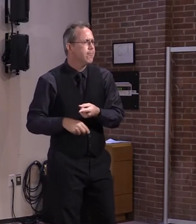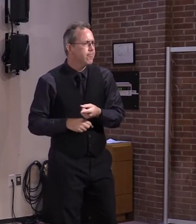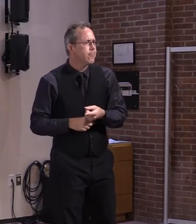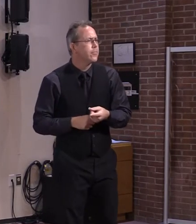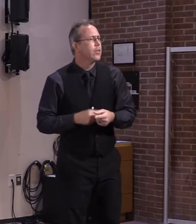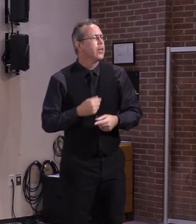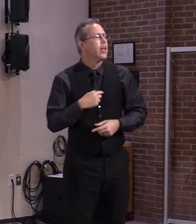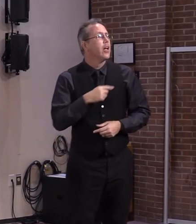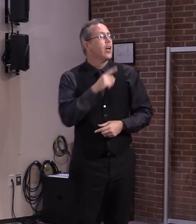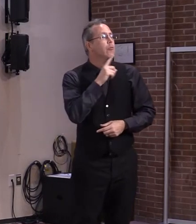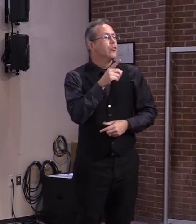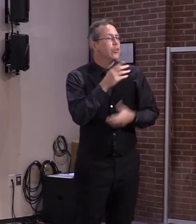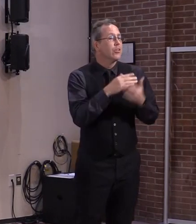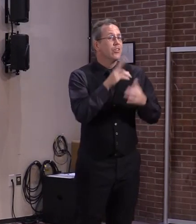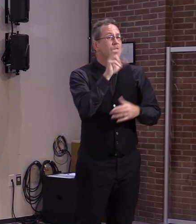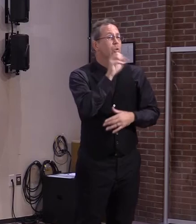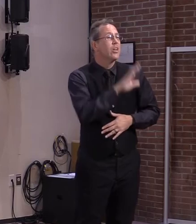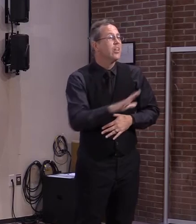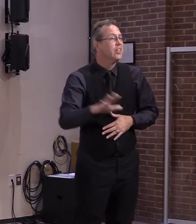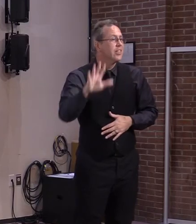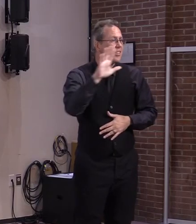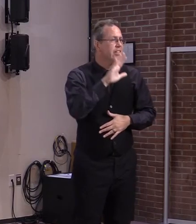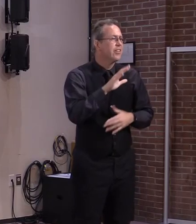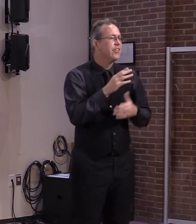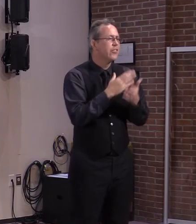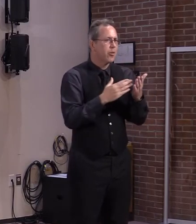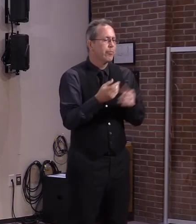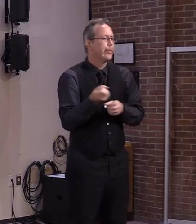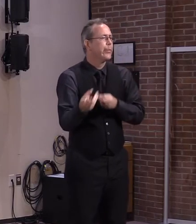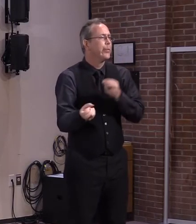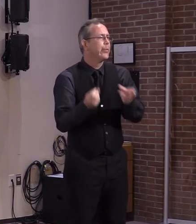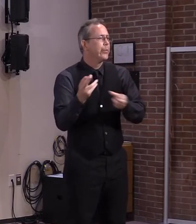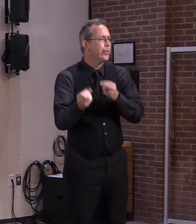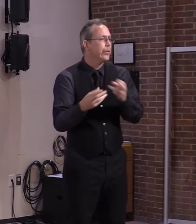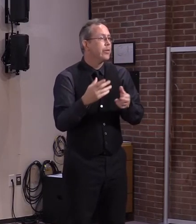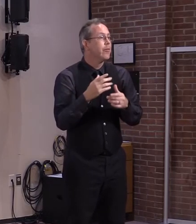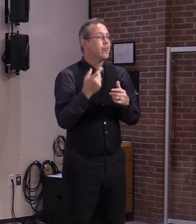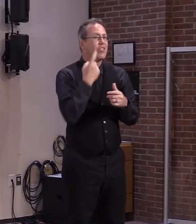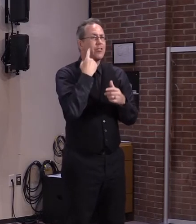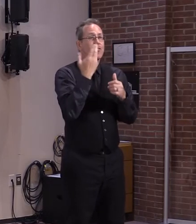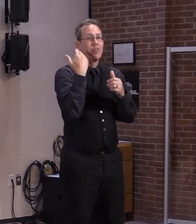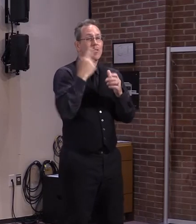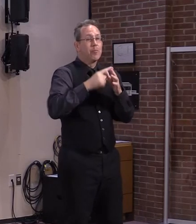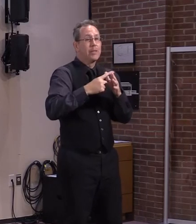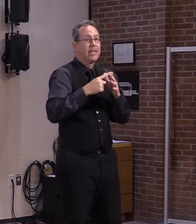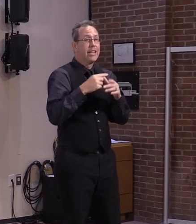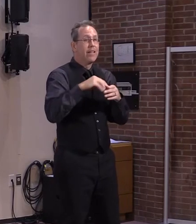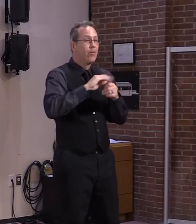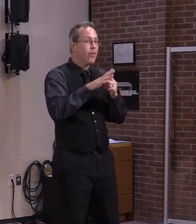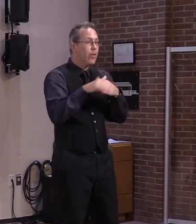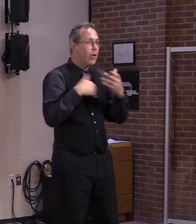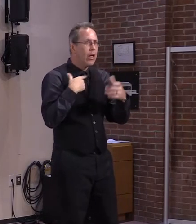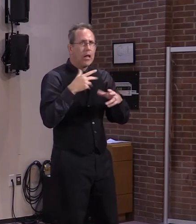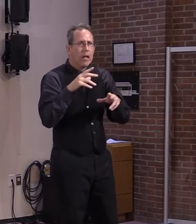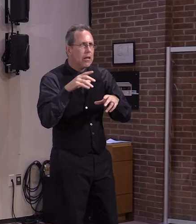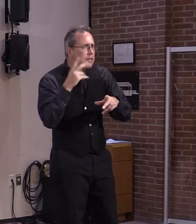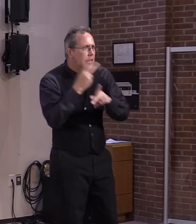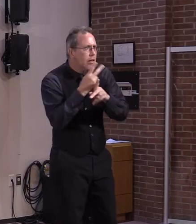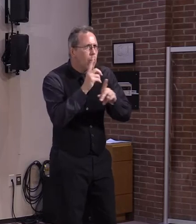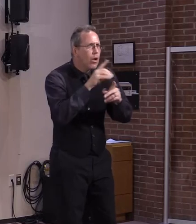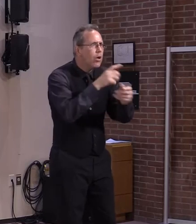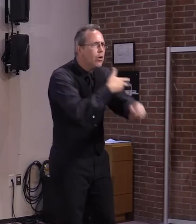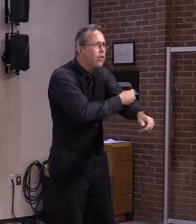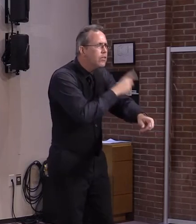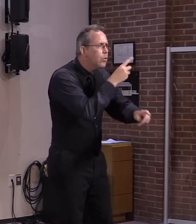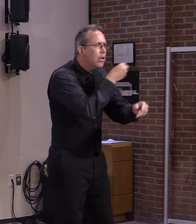pandemic, in such short supply, we were really monitoring that aspect of it. Now with the